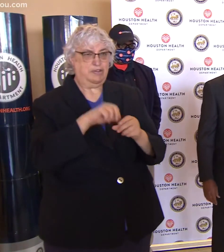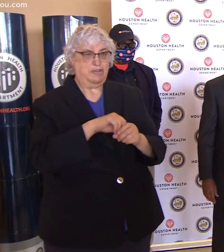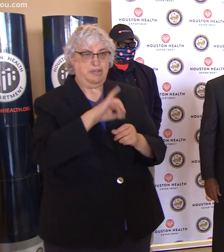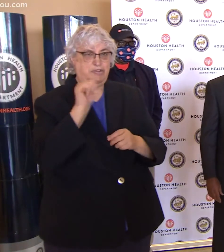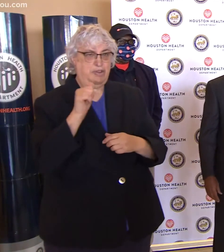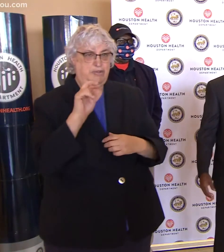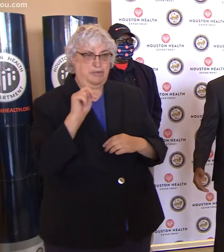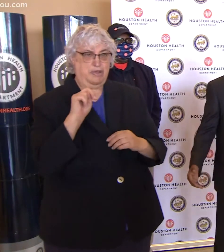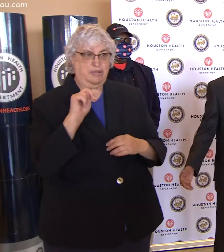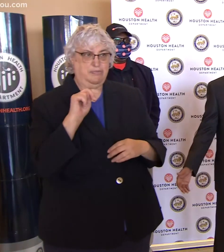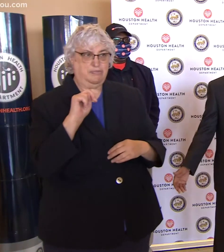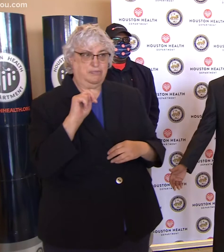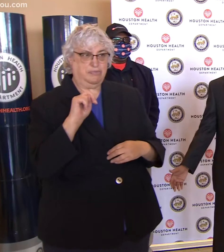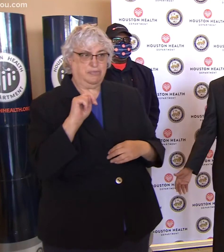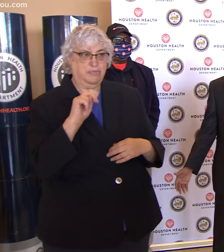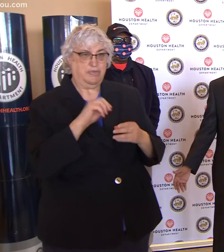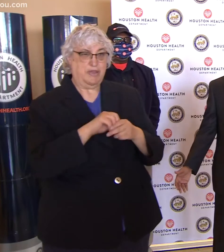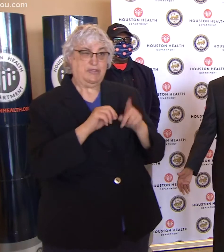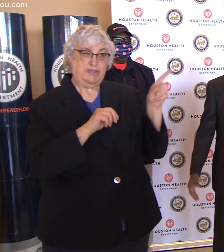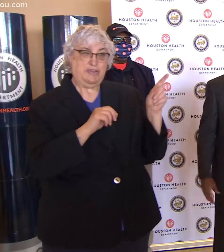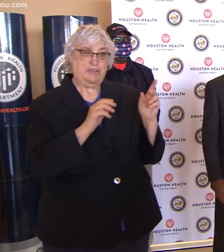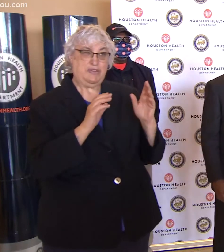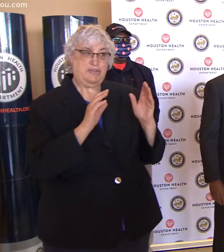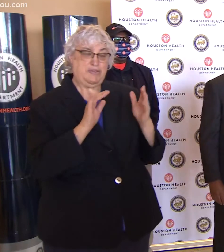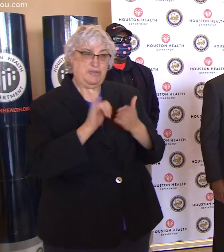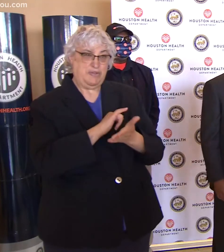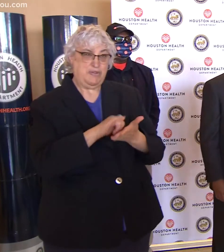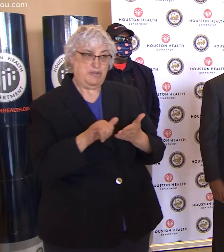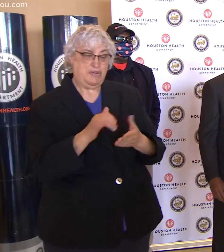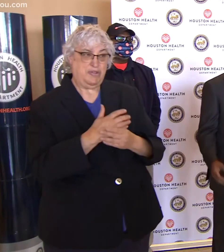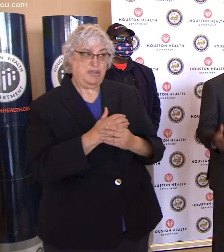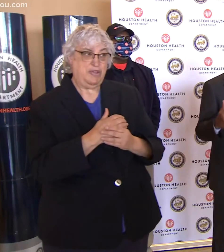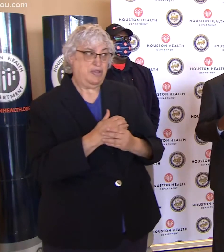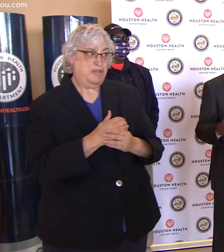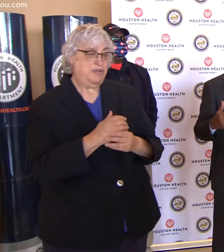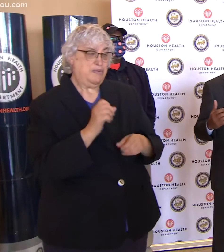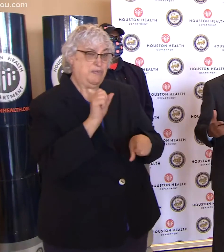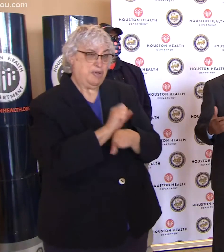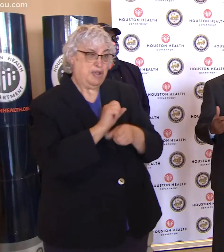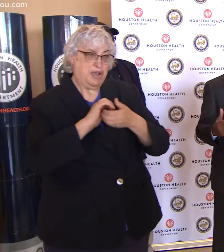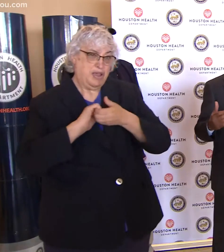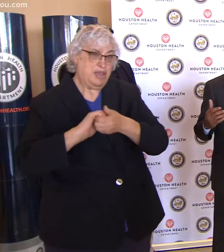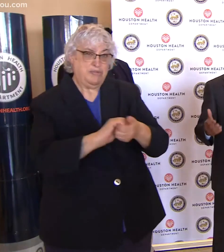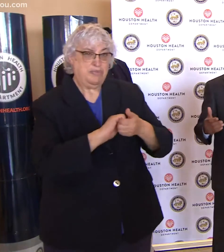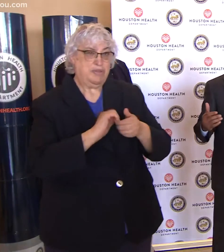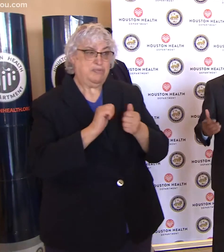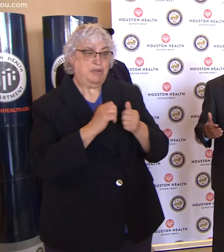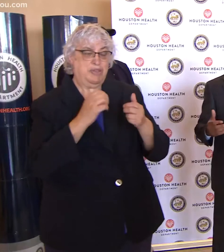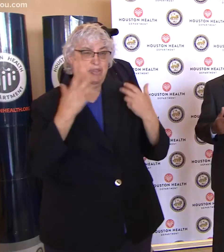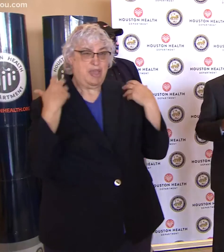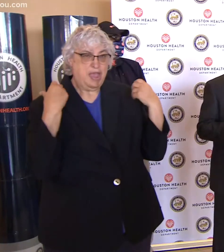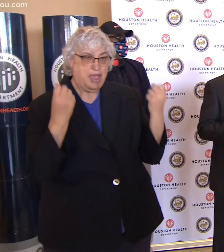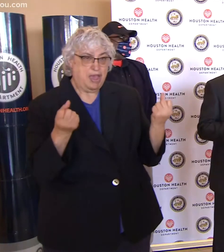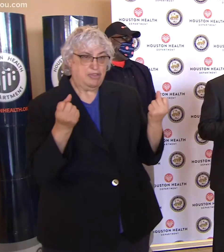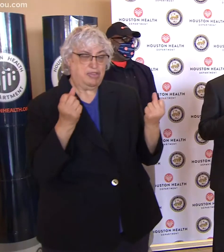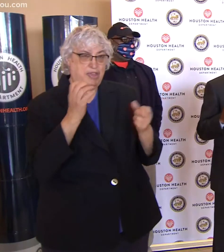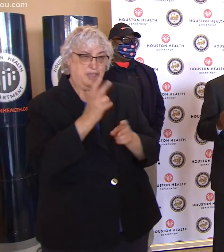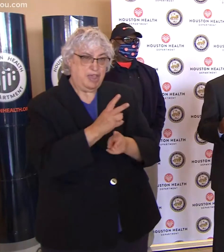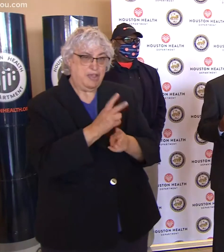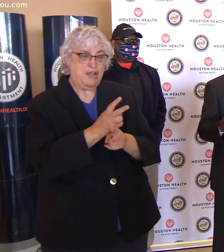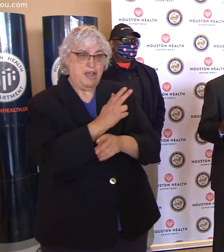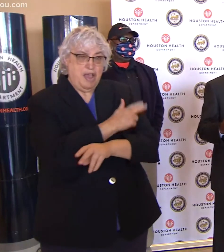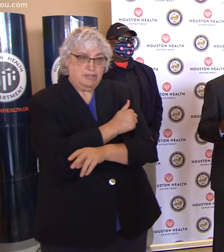January. That's in the state of New York. Frankly, working collaboratively with our healthcare system,